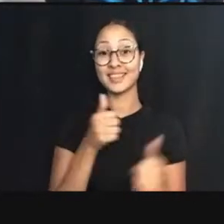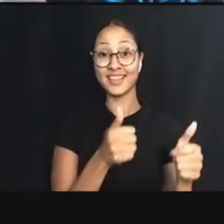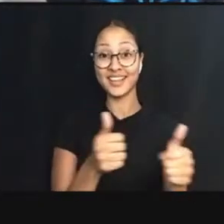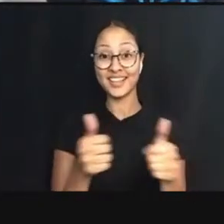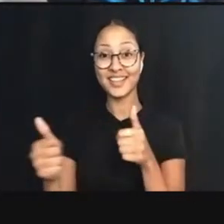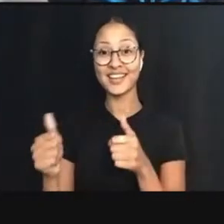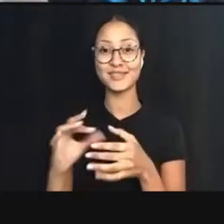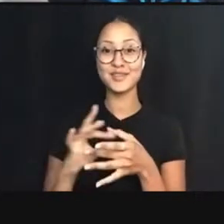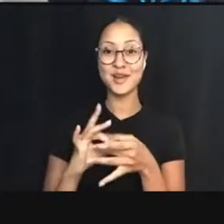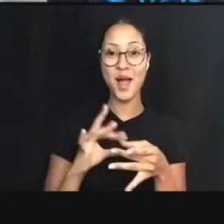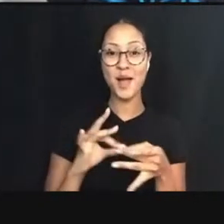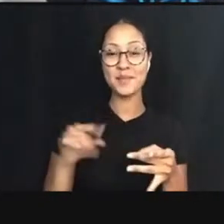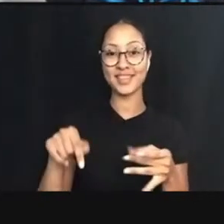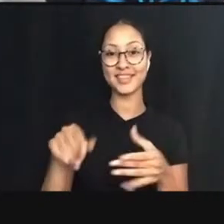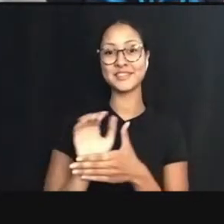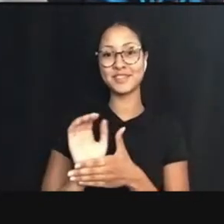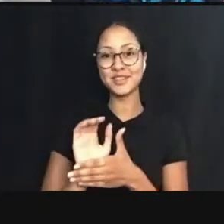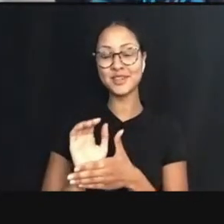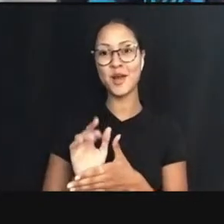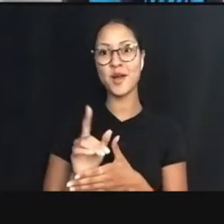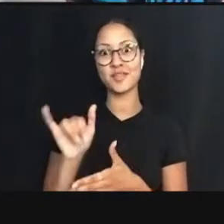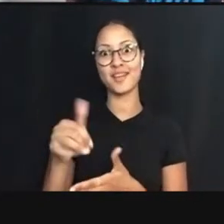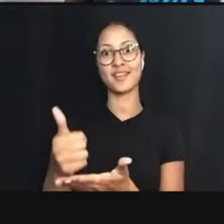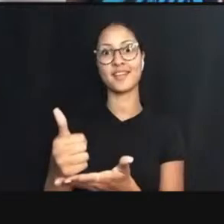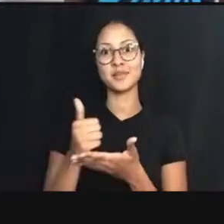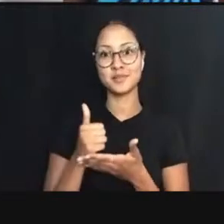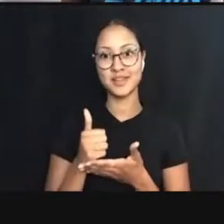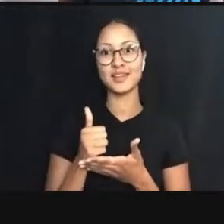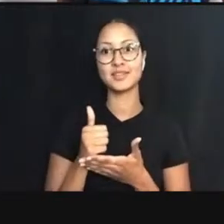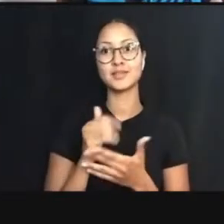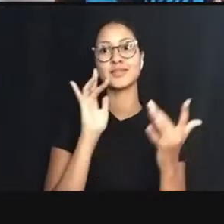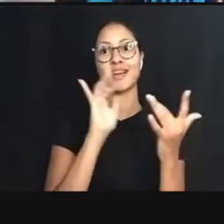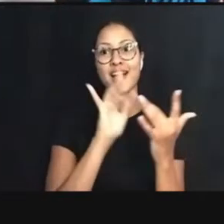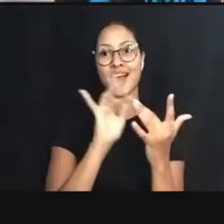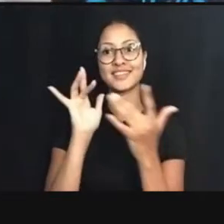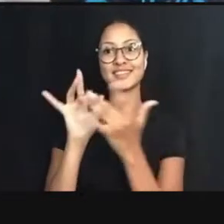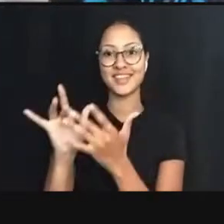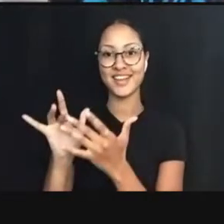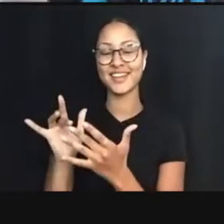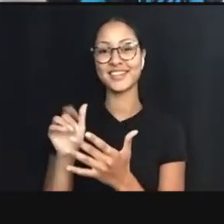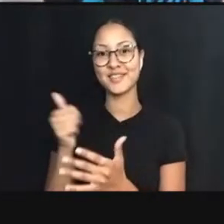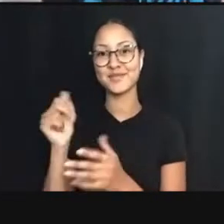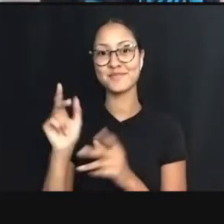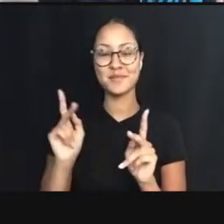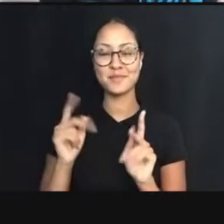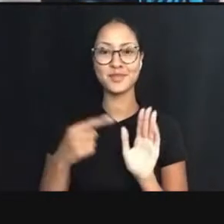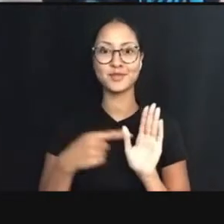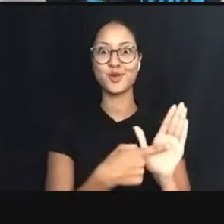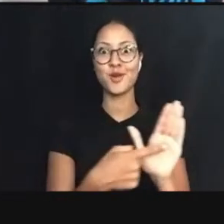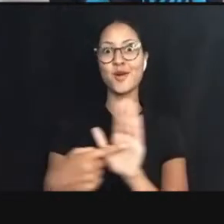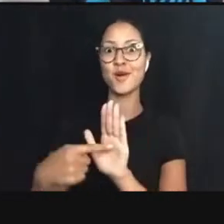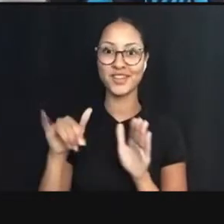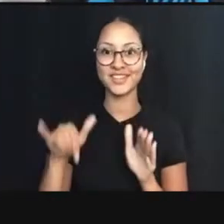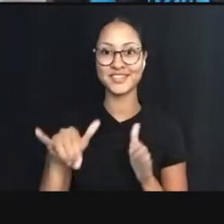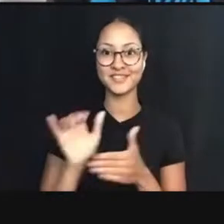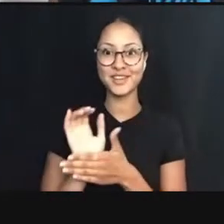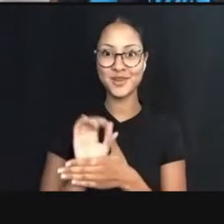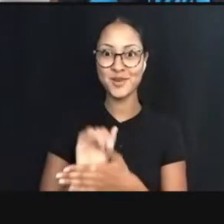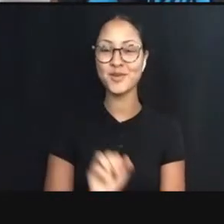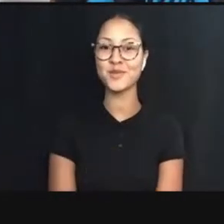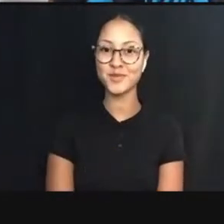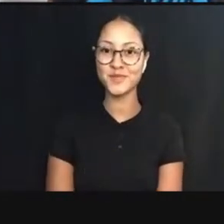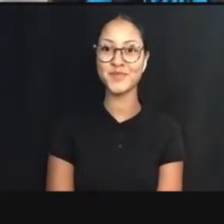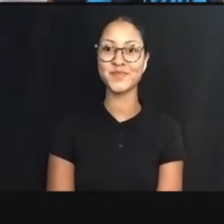to reach out and to dance. Have this video shown. I told you, Spirit.